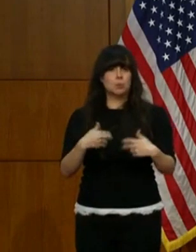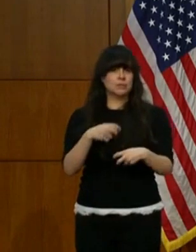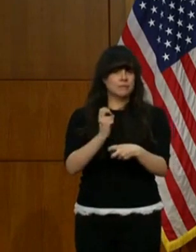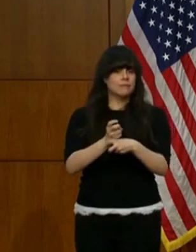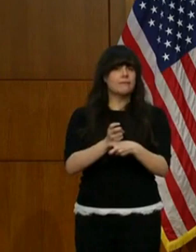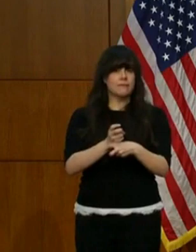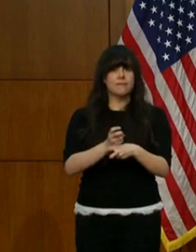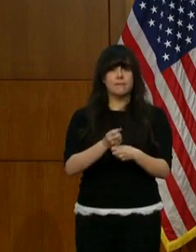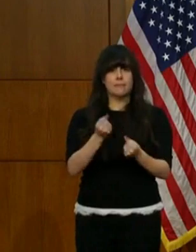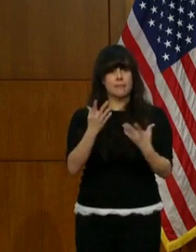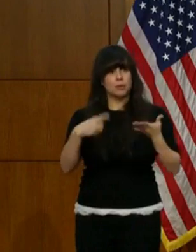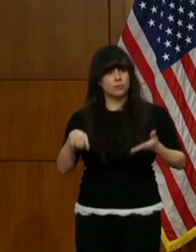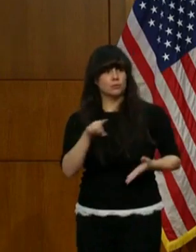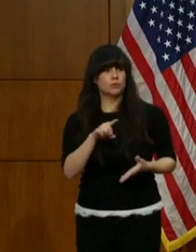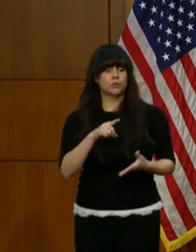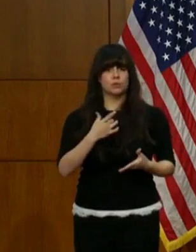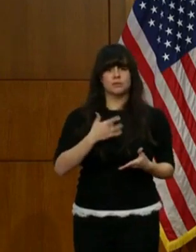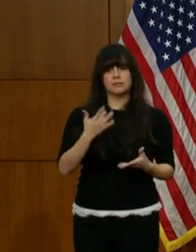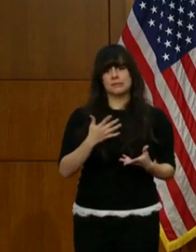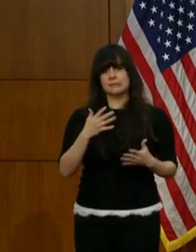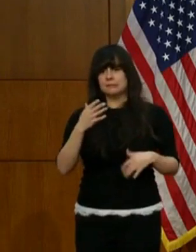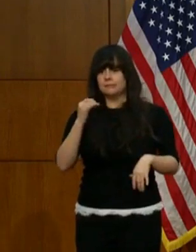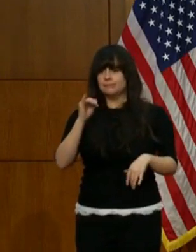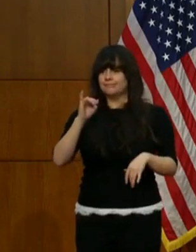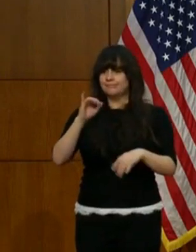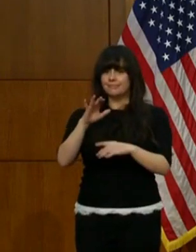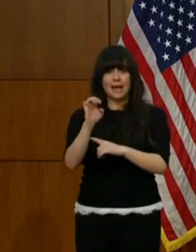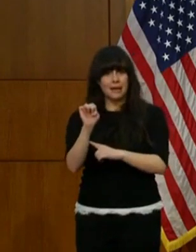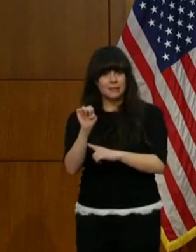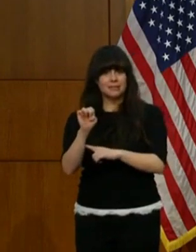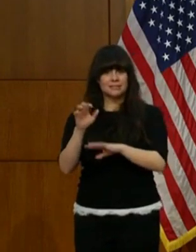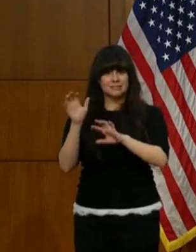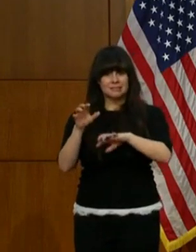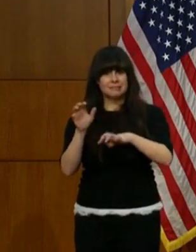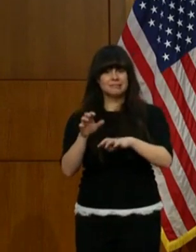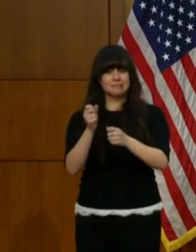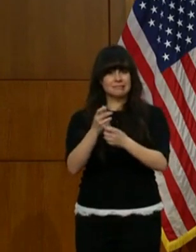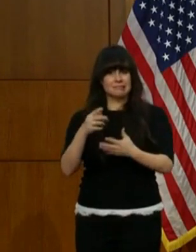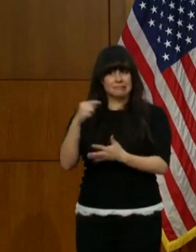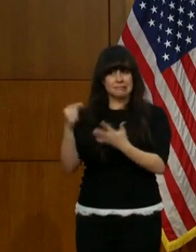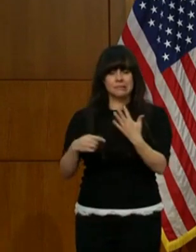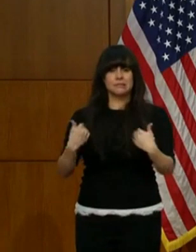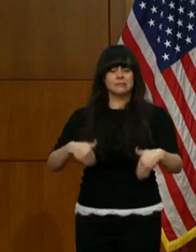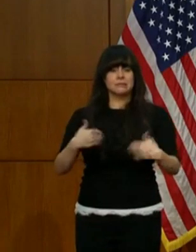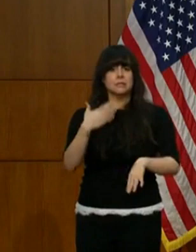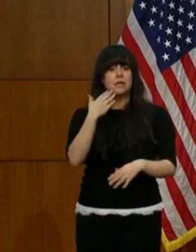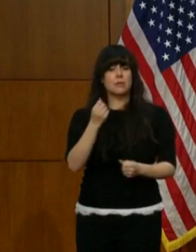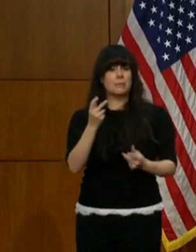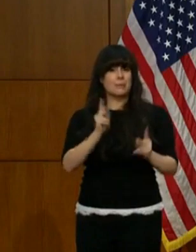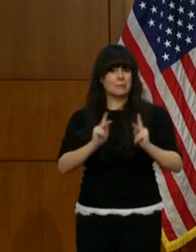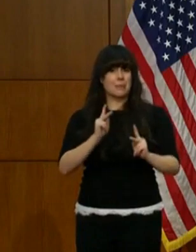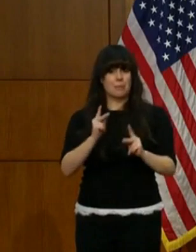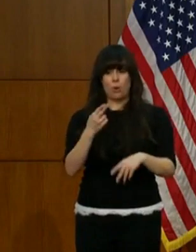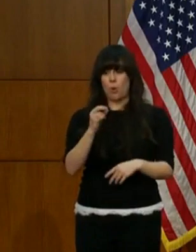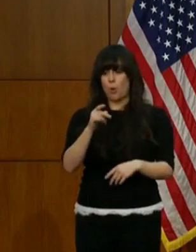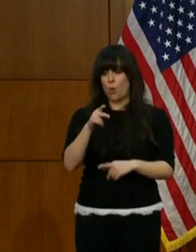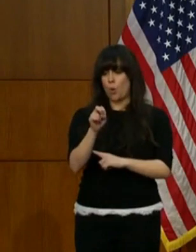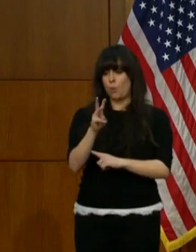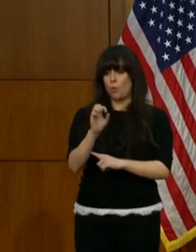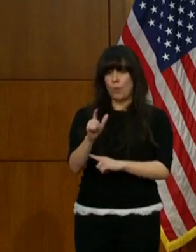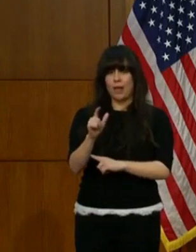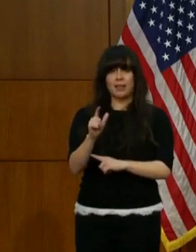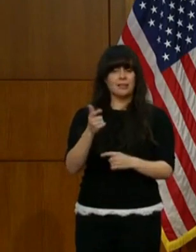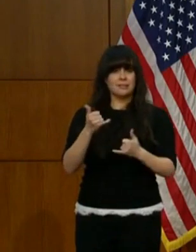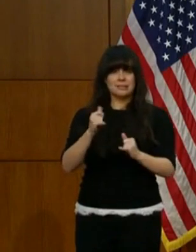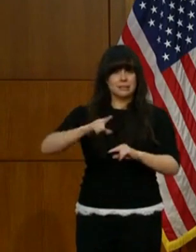Virginians because of the ice storm. I know there are individuals in Hopewell that still don't have access to water,